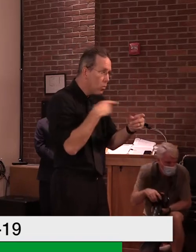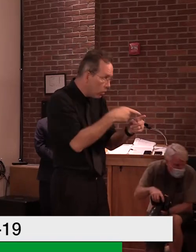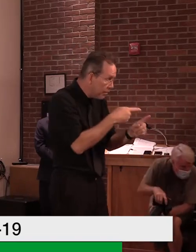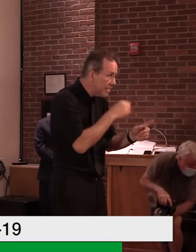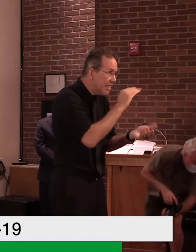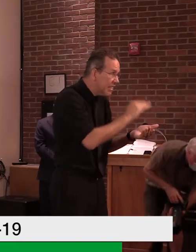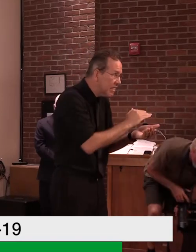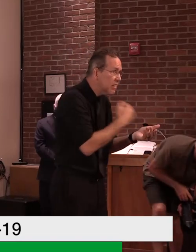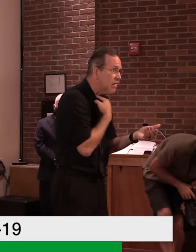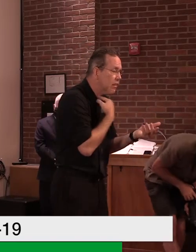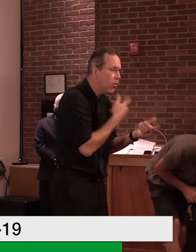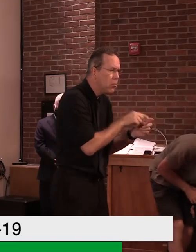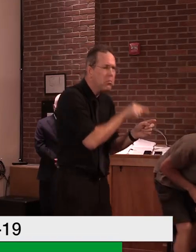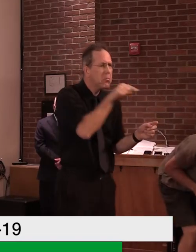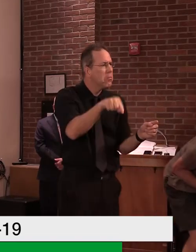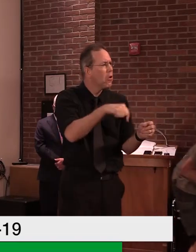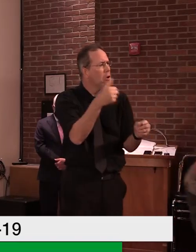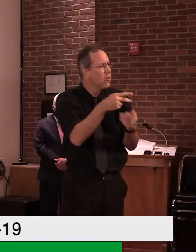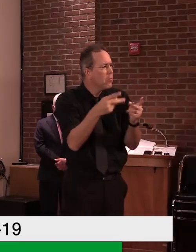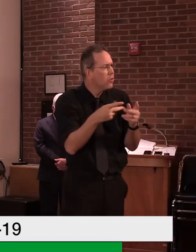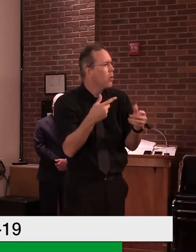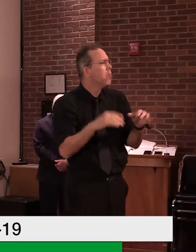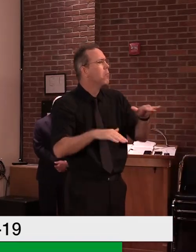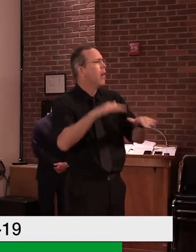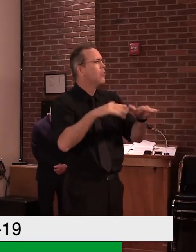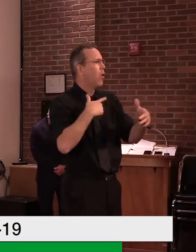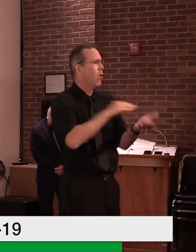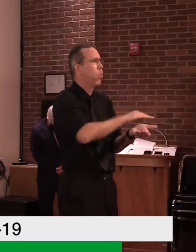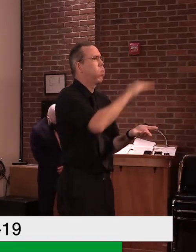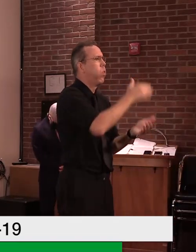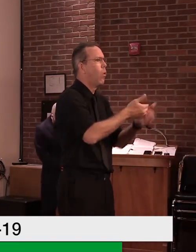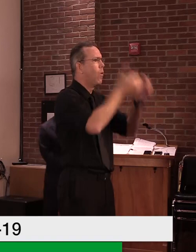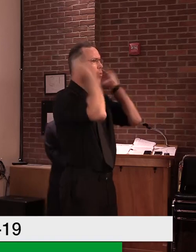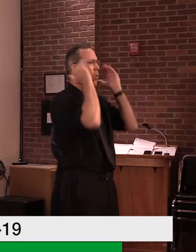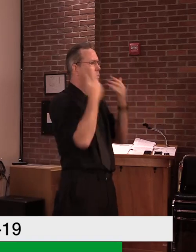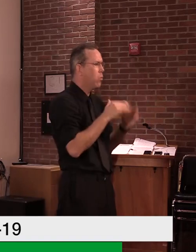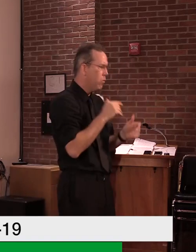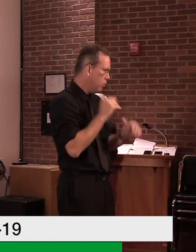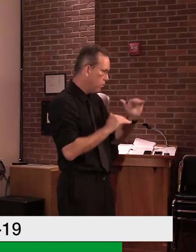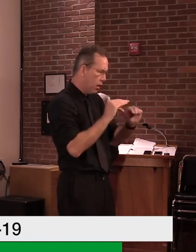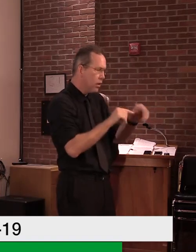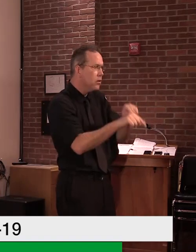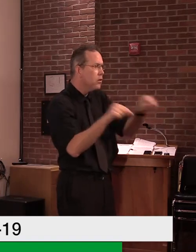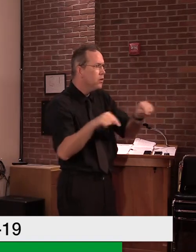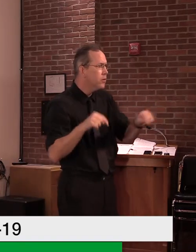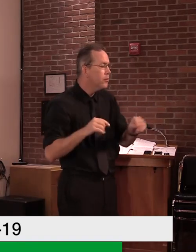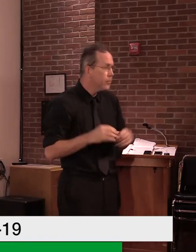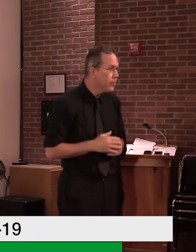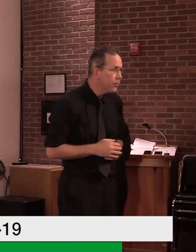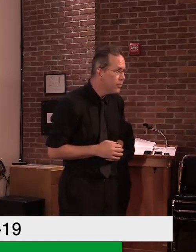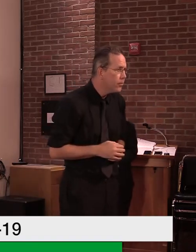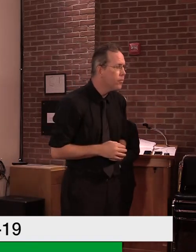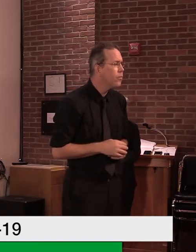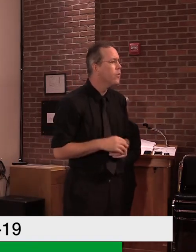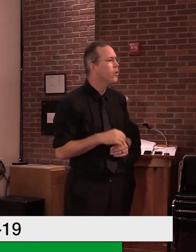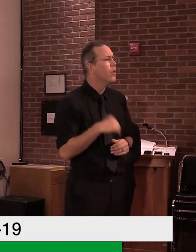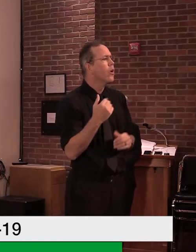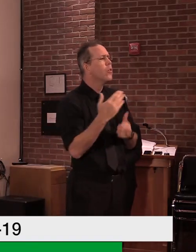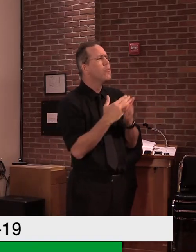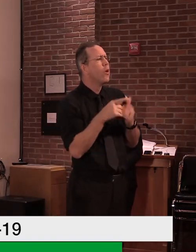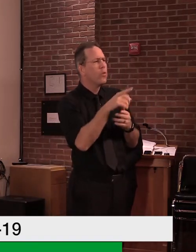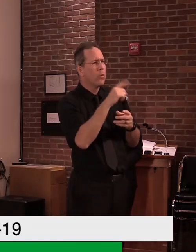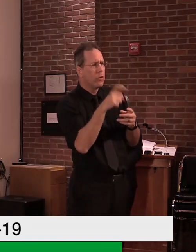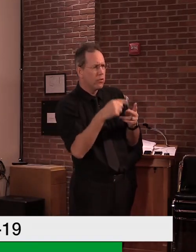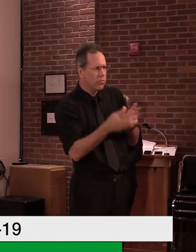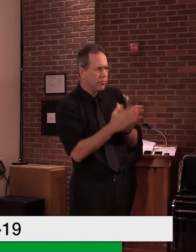have places to counterbalance that in a big way. Another part of your question had to do with sort of